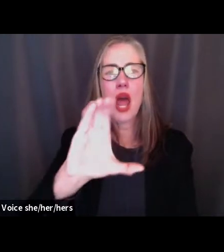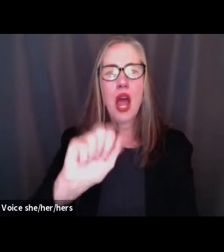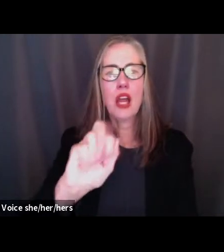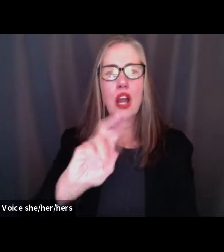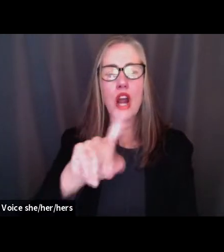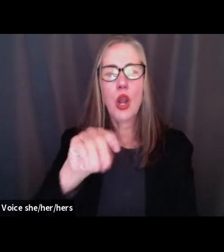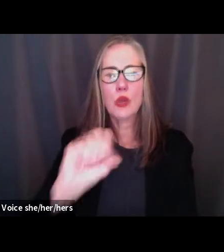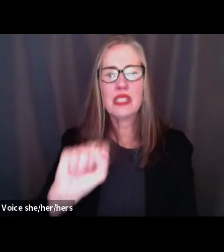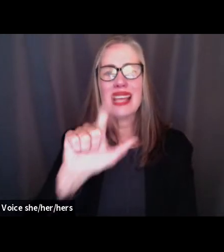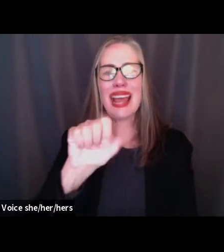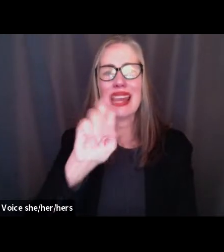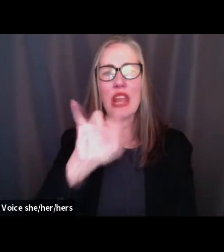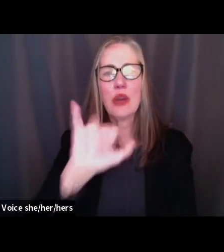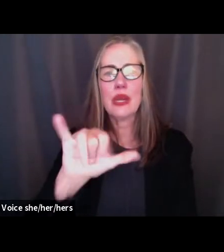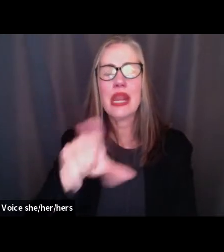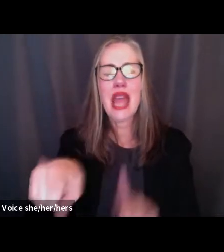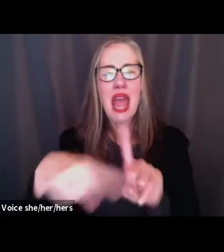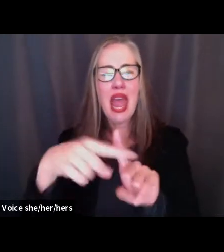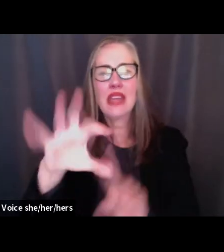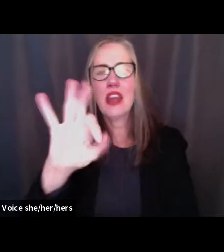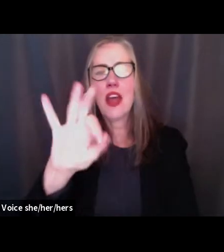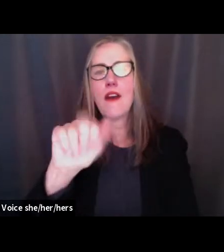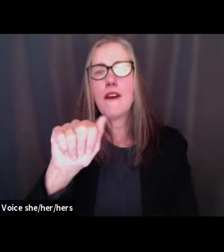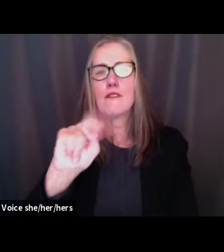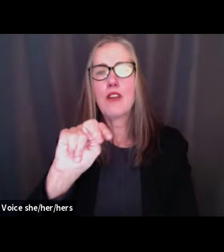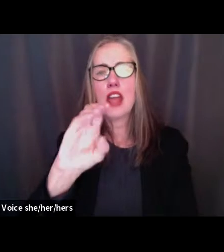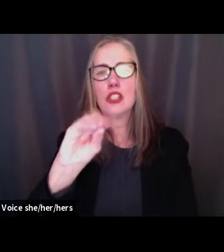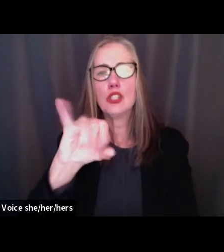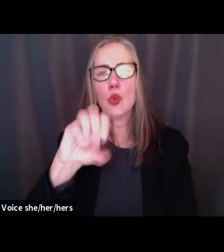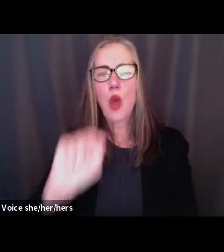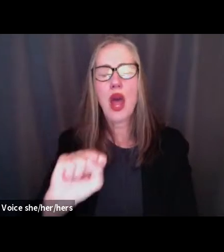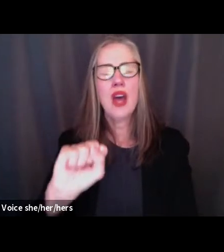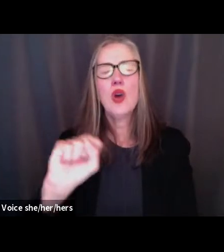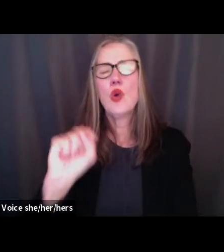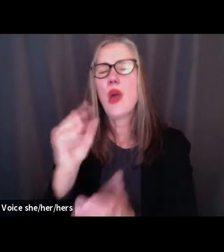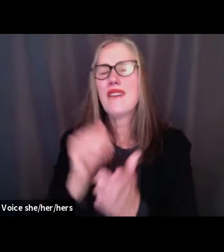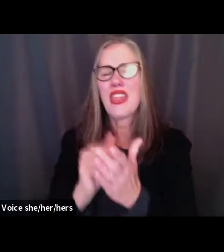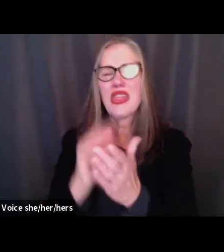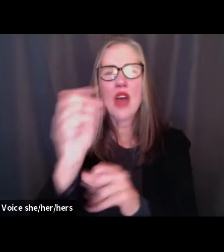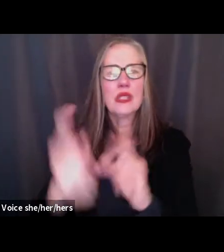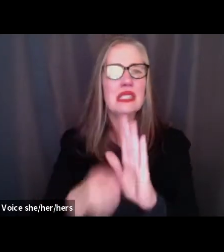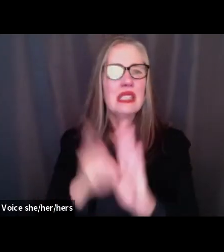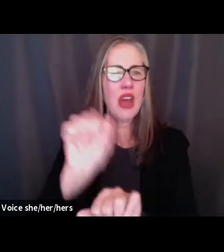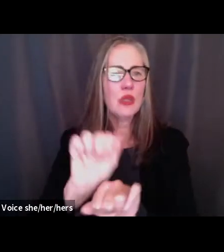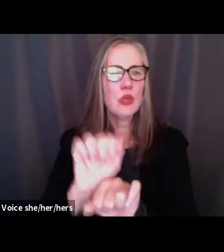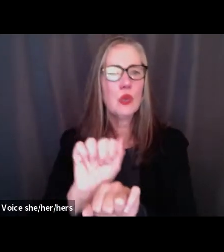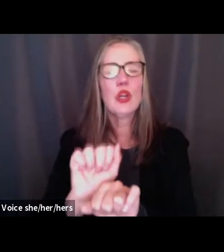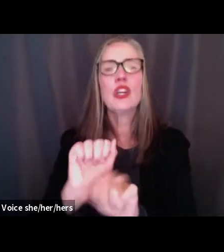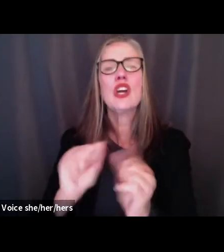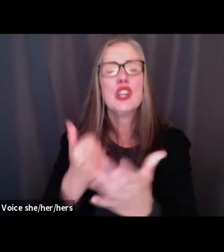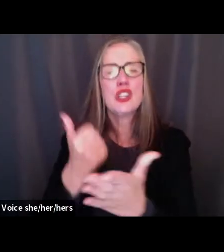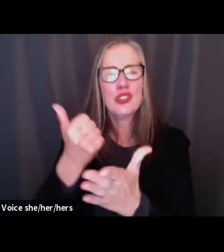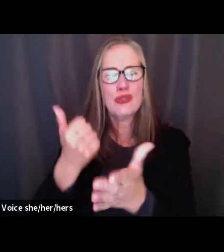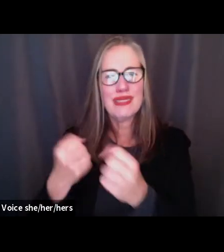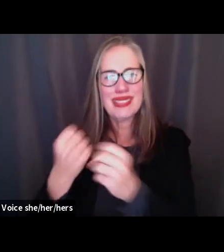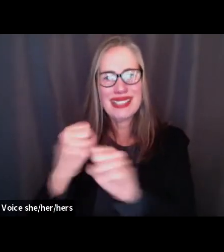who spend hundreds of hours to save the soul of our organization and be in compliance with the Secretary of